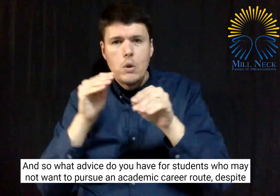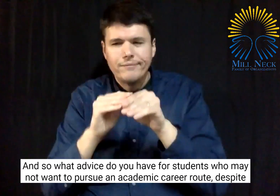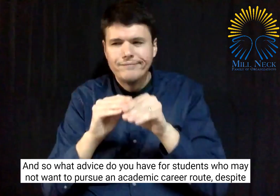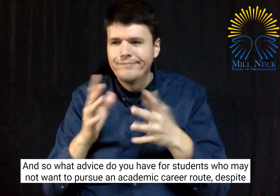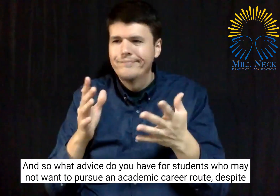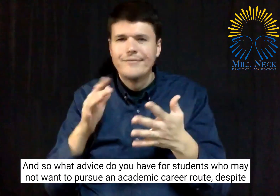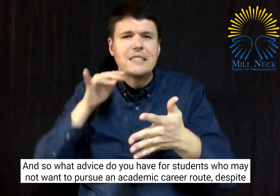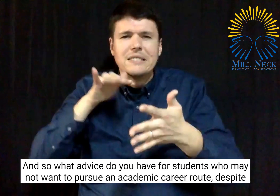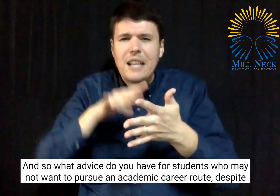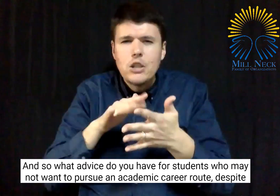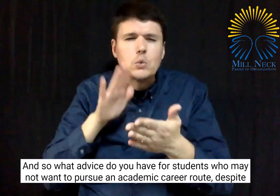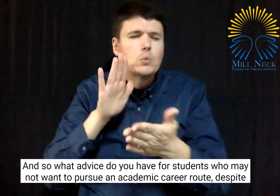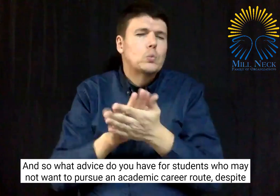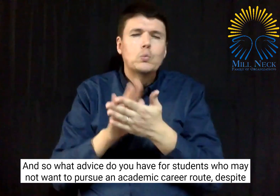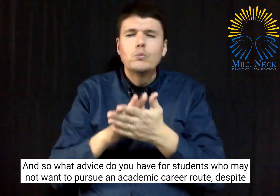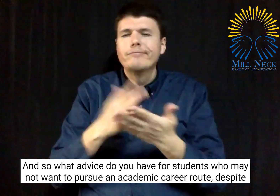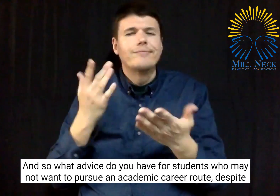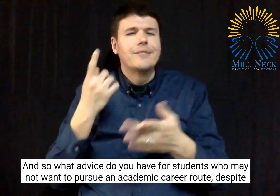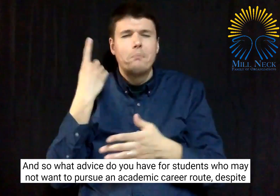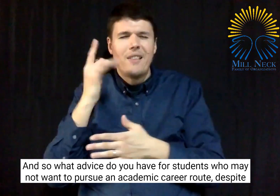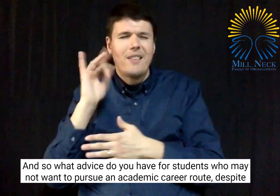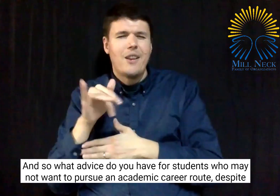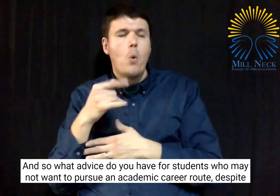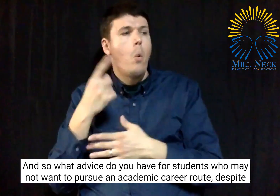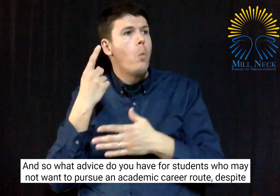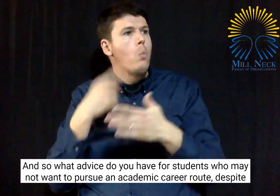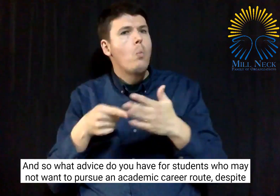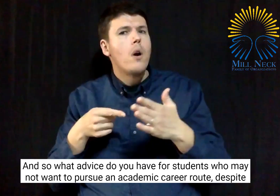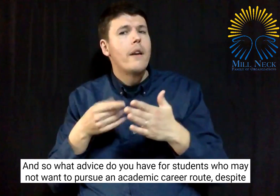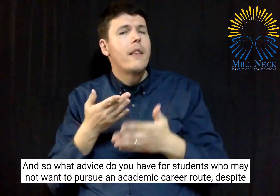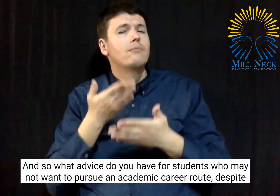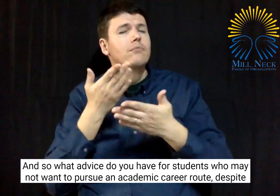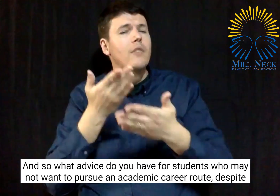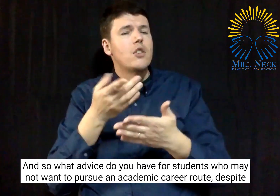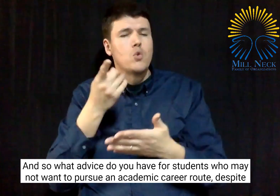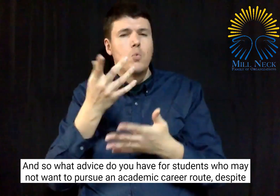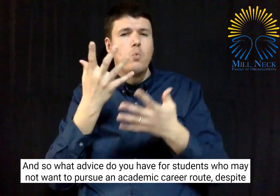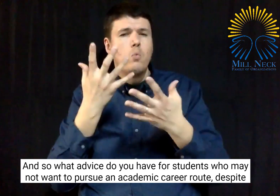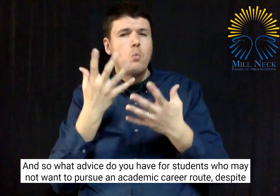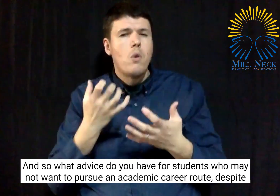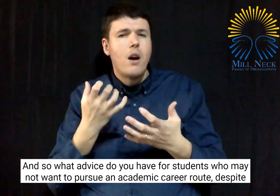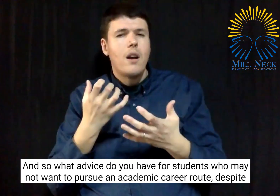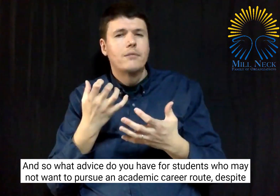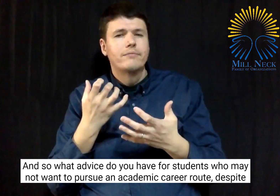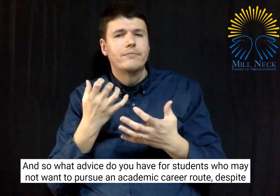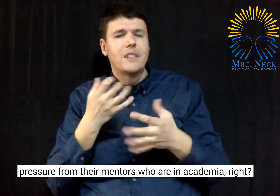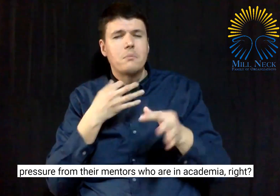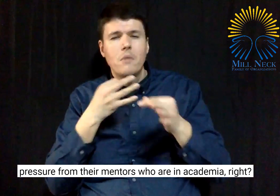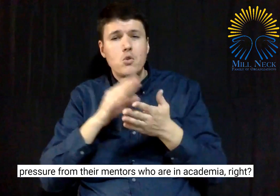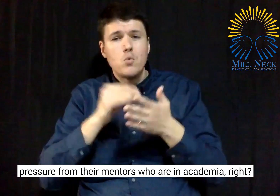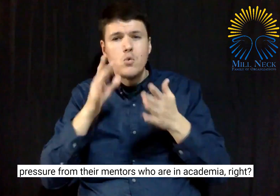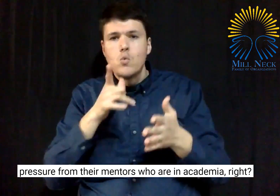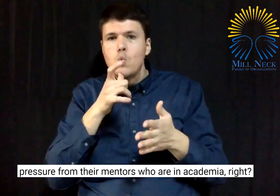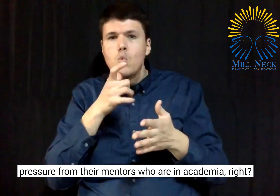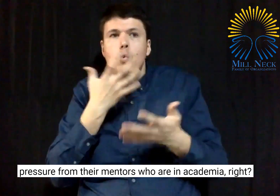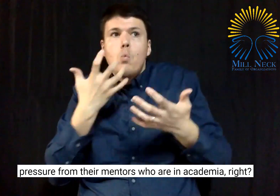advice do you have for students who may not want to pursue an academic career route despite pressure from their mentors who are